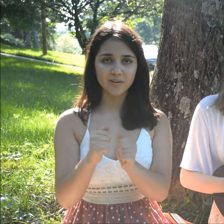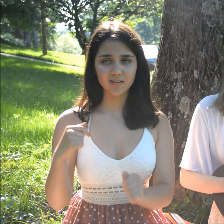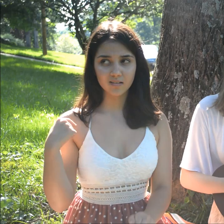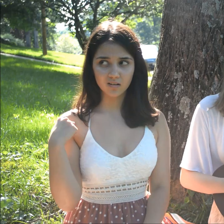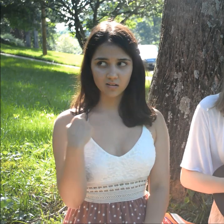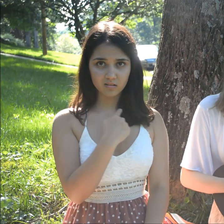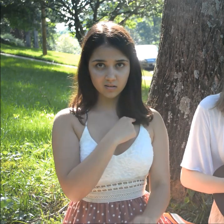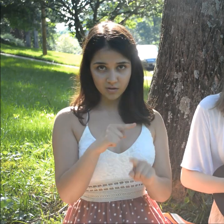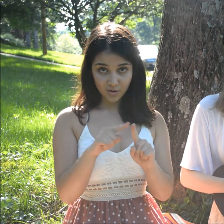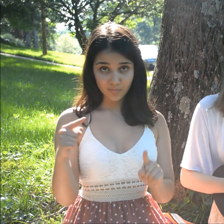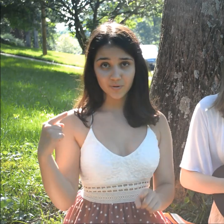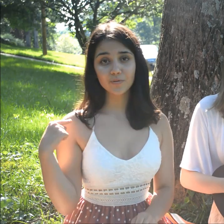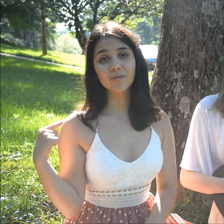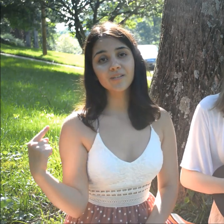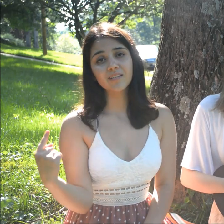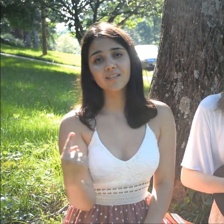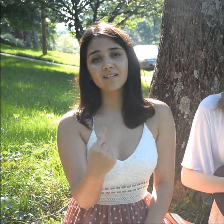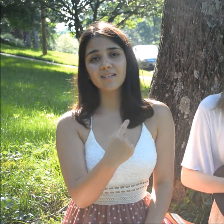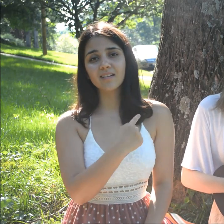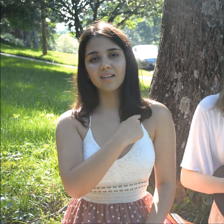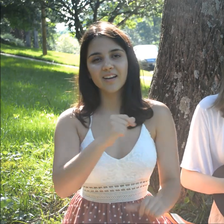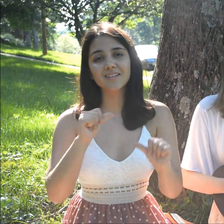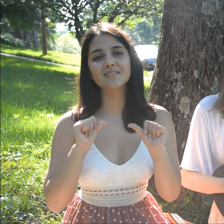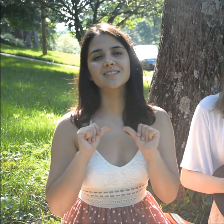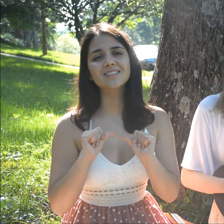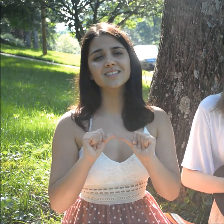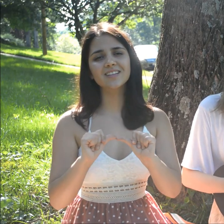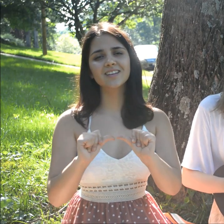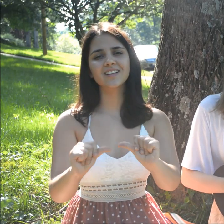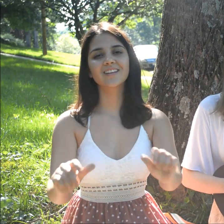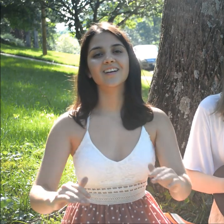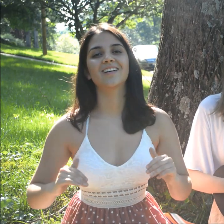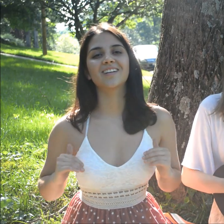wrong But we're still young,